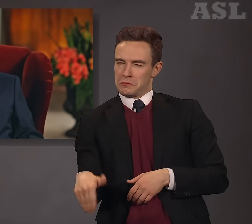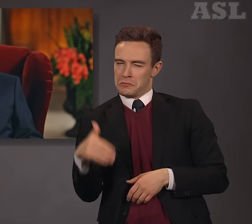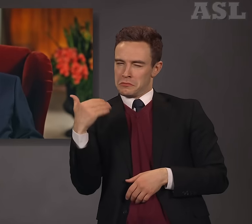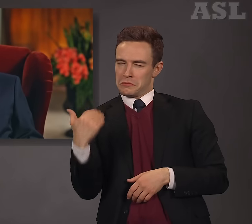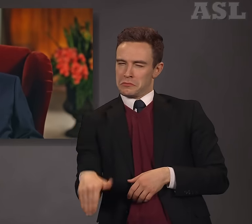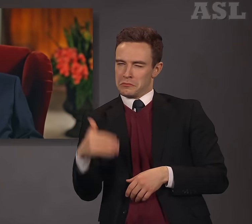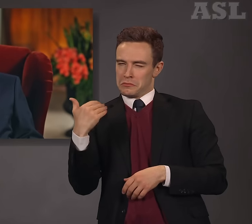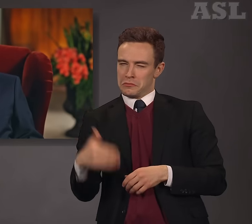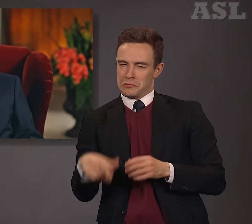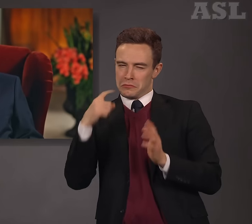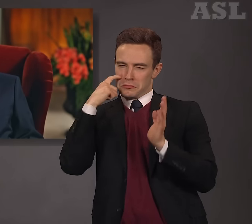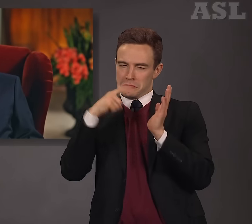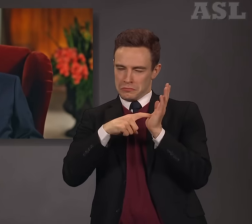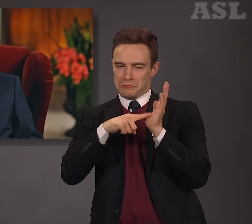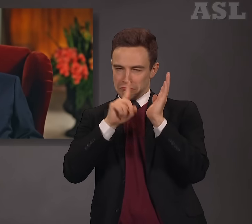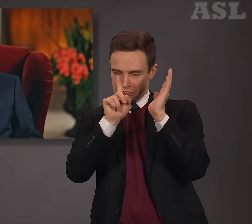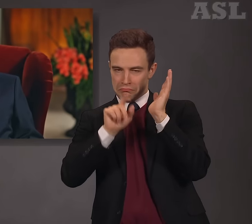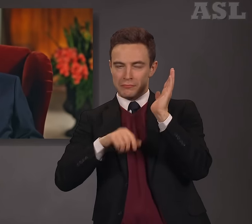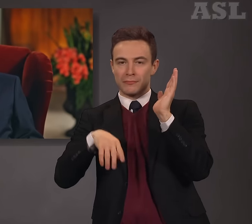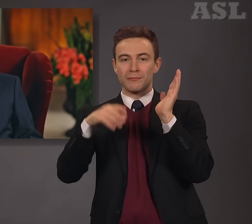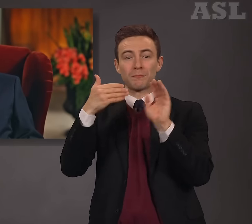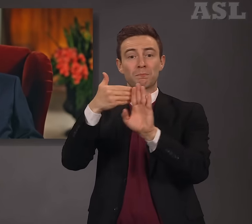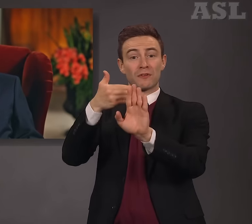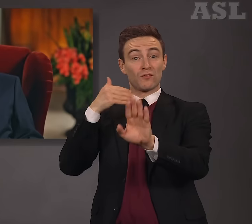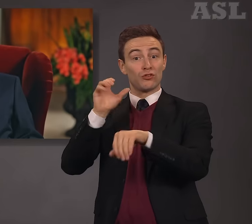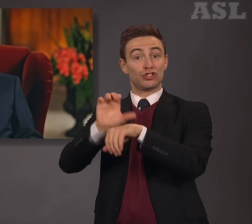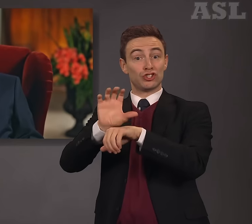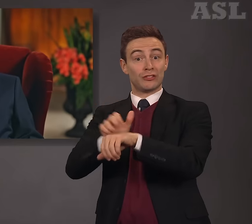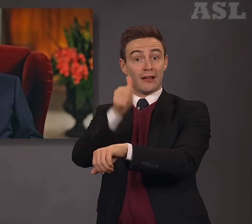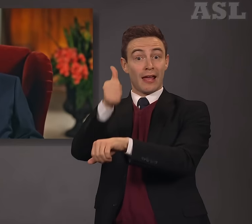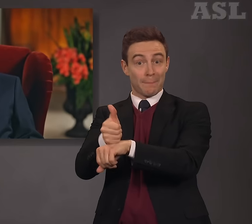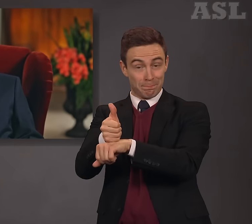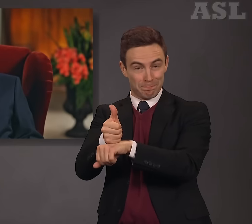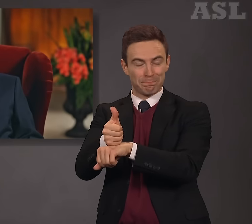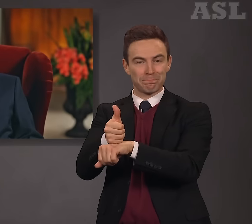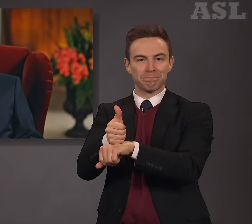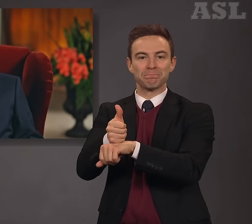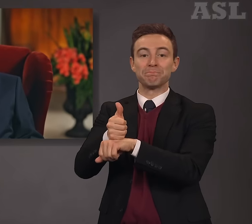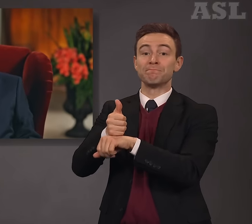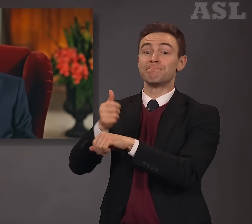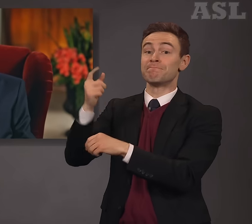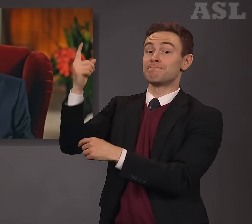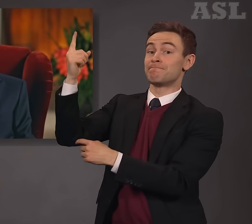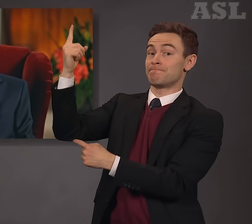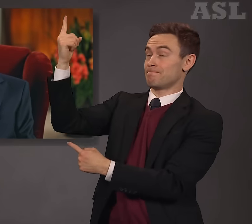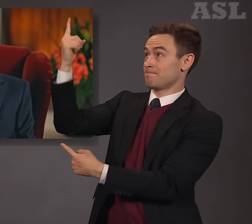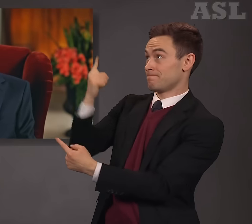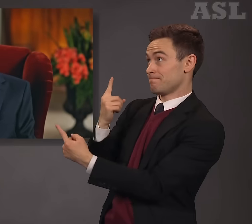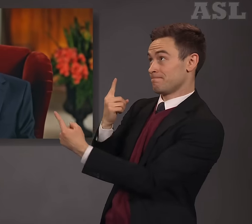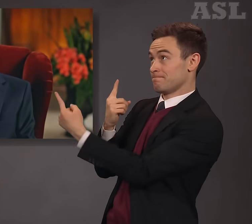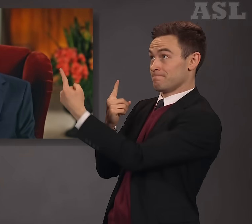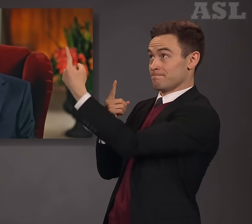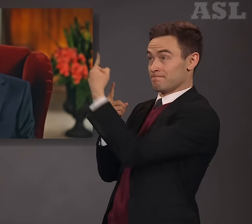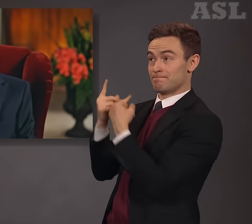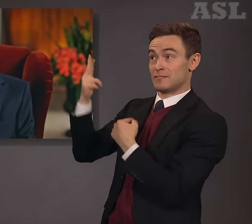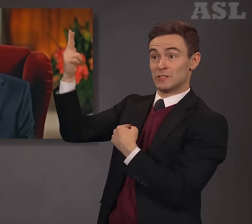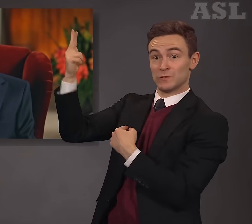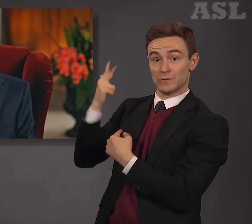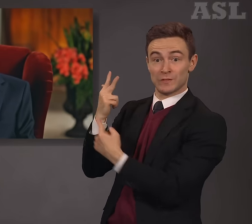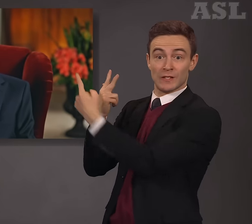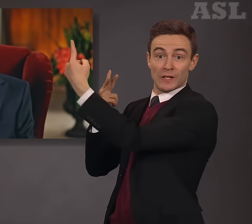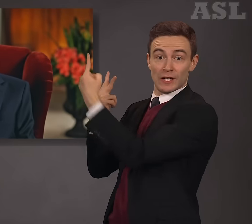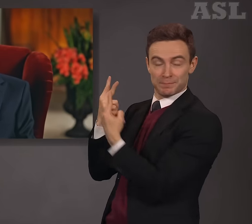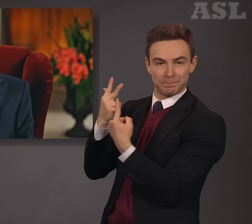It is important to note that prior to the organization of the church, heavenly messengers